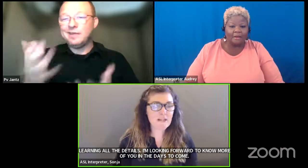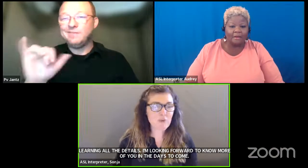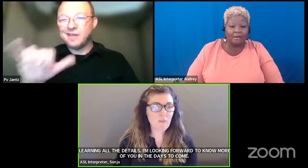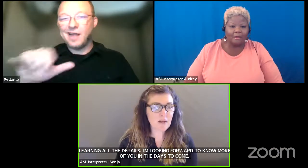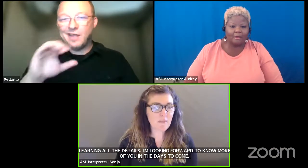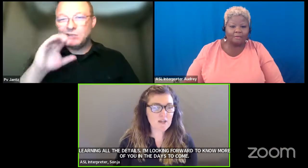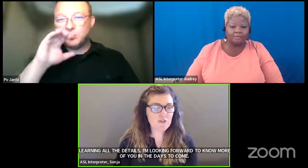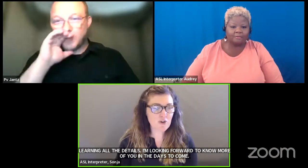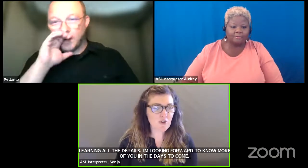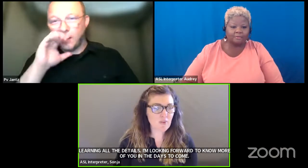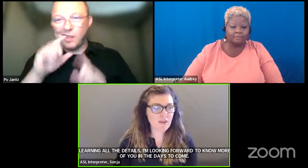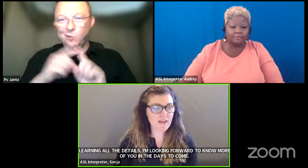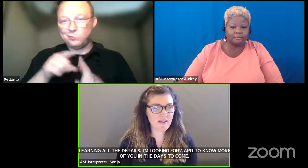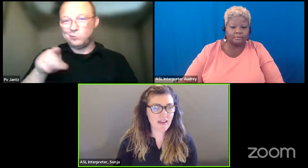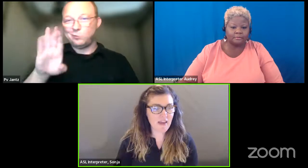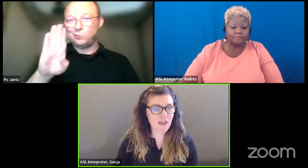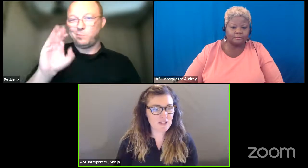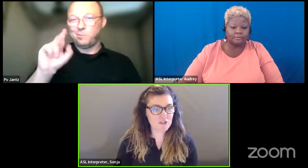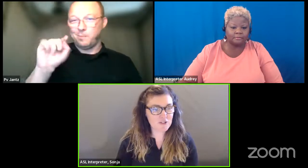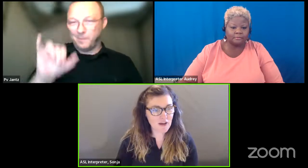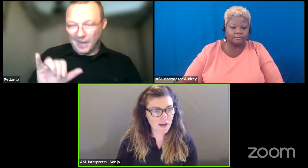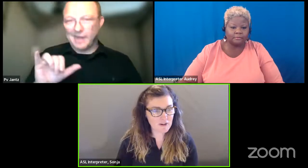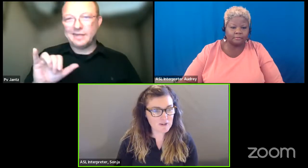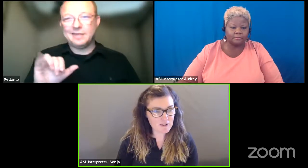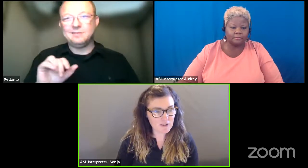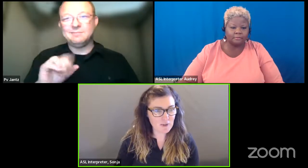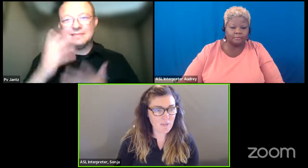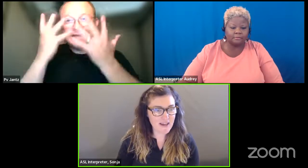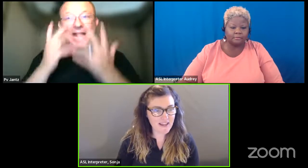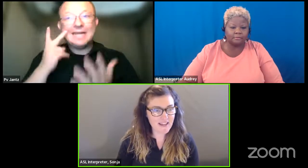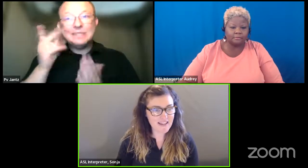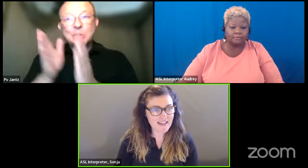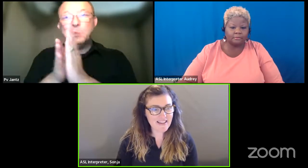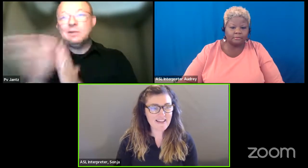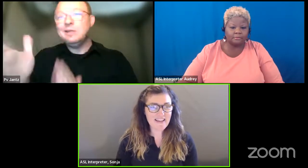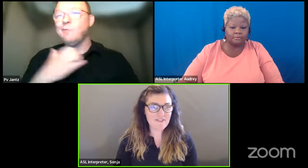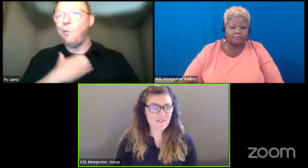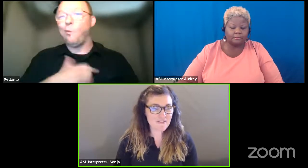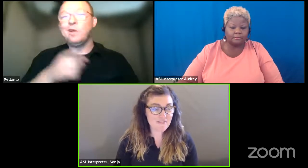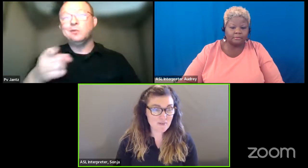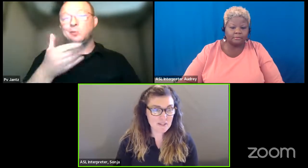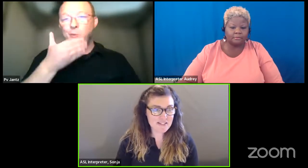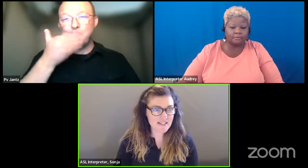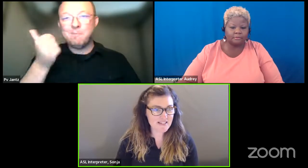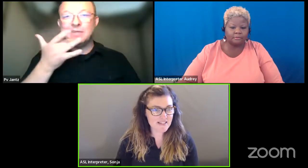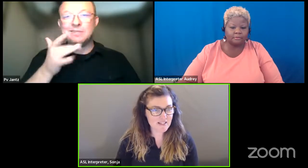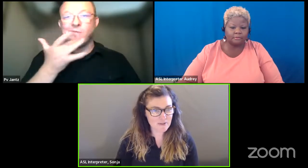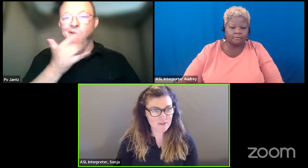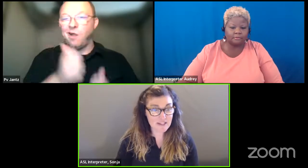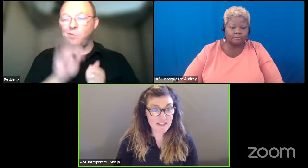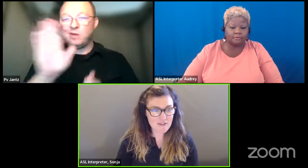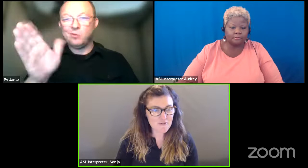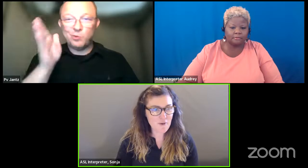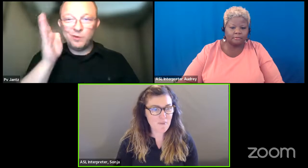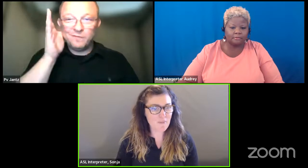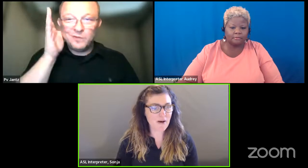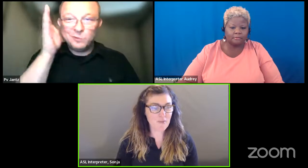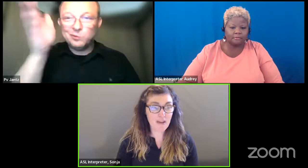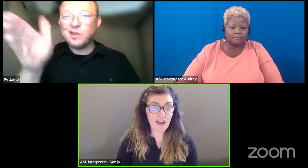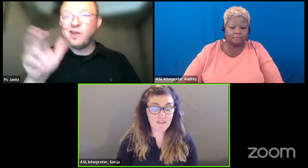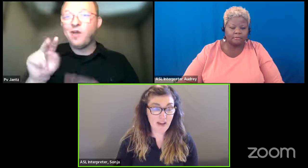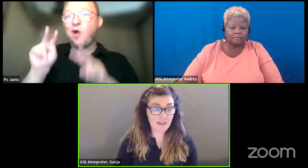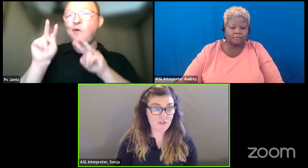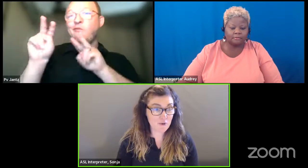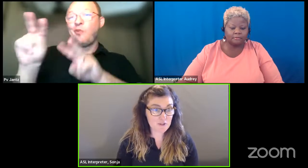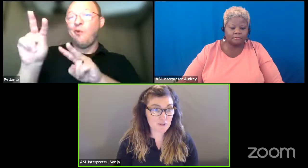All right, so I want to make sure we gave that shout out to Betty. It's really sad to see you leave, but